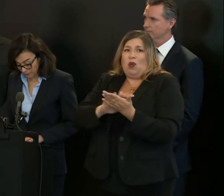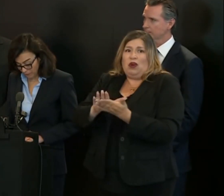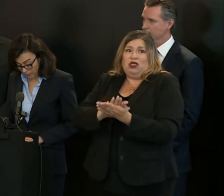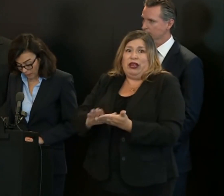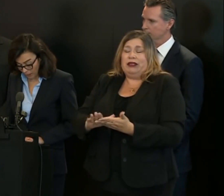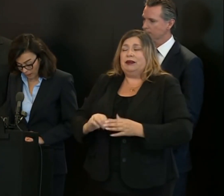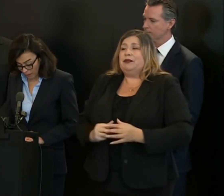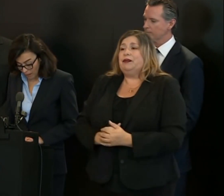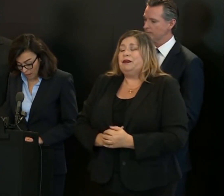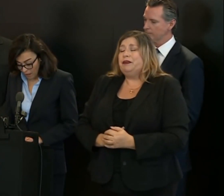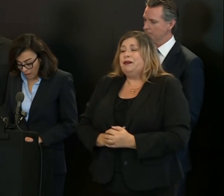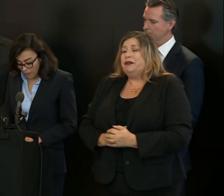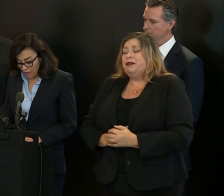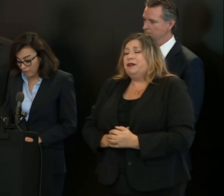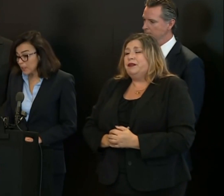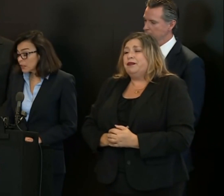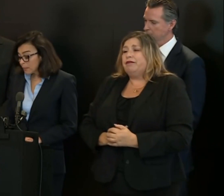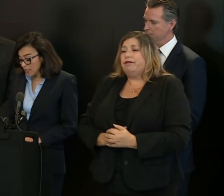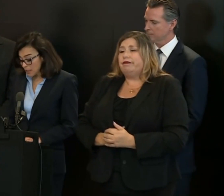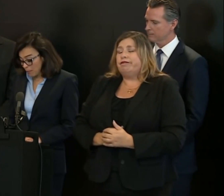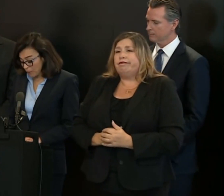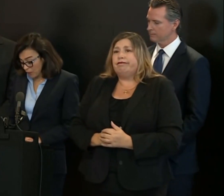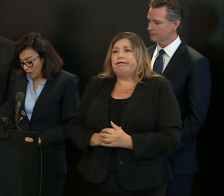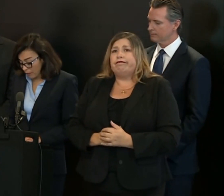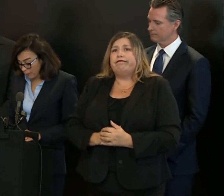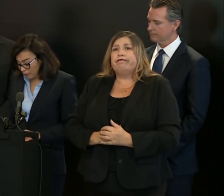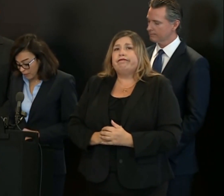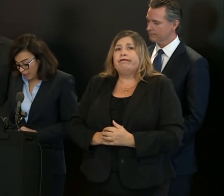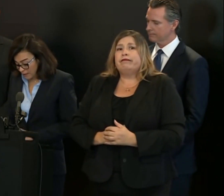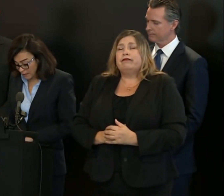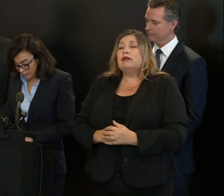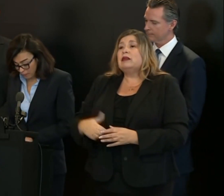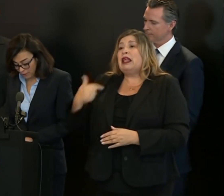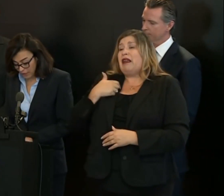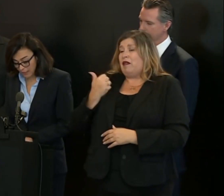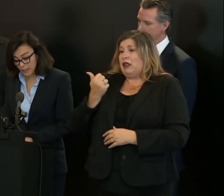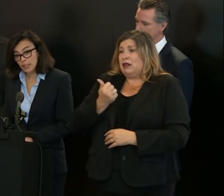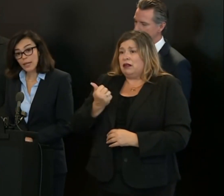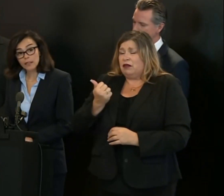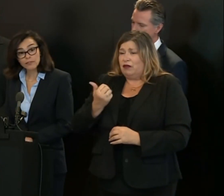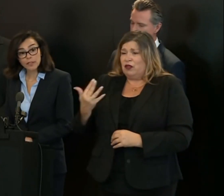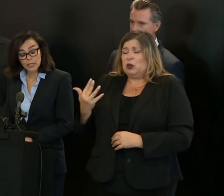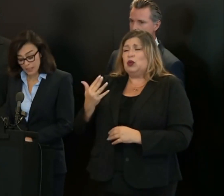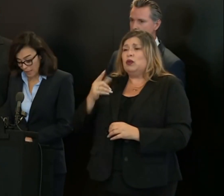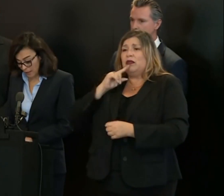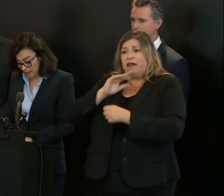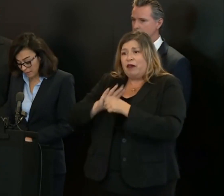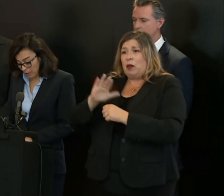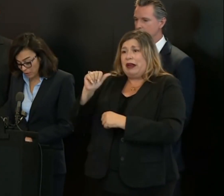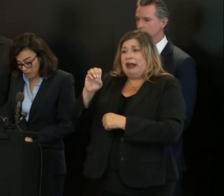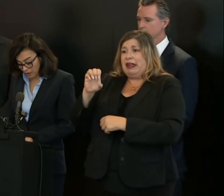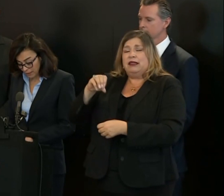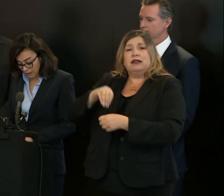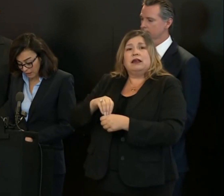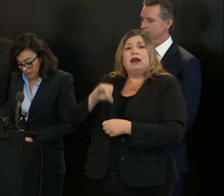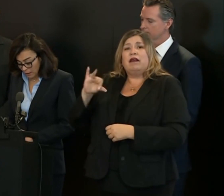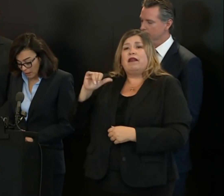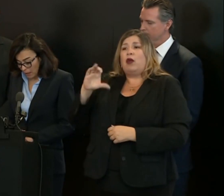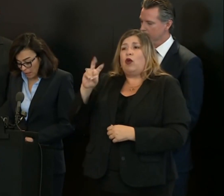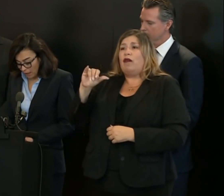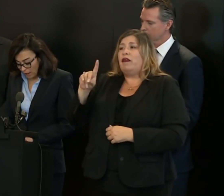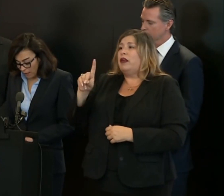hands. There have been a limited number of confirmed cases of COVID-19 in California to date, as mentioned.